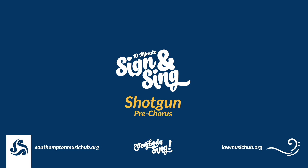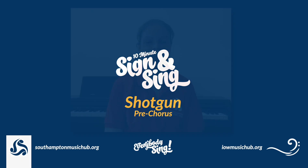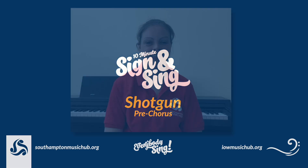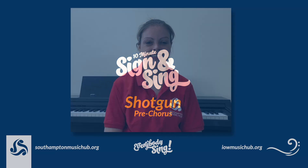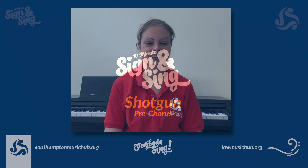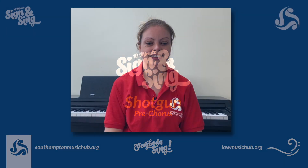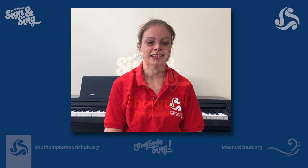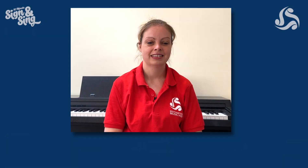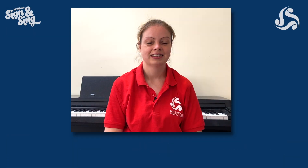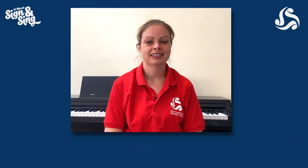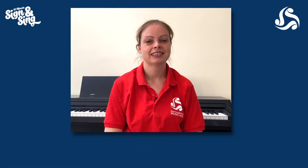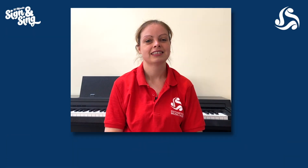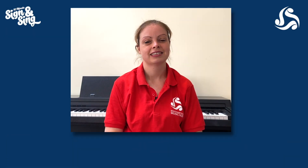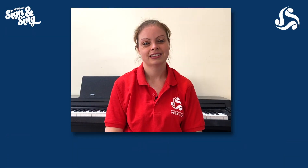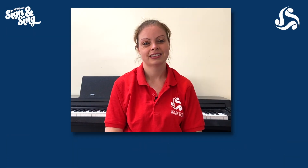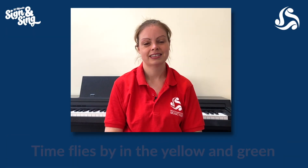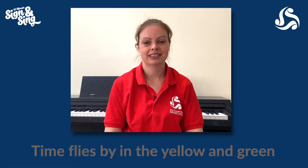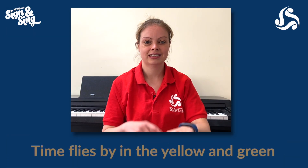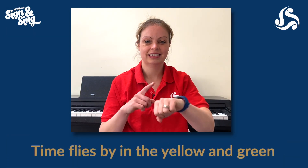I could get used to this.